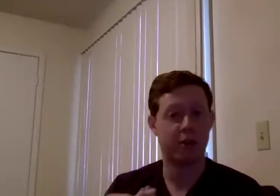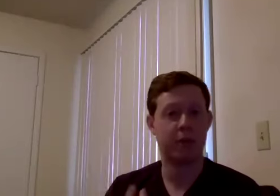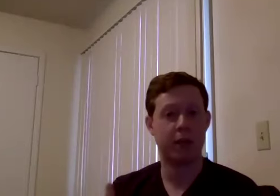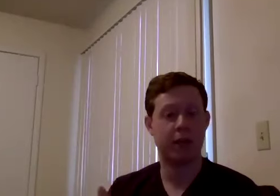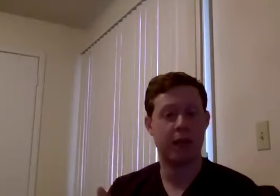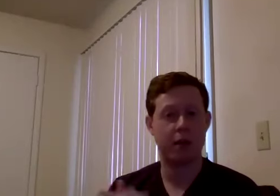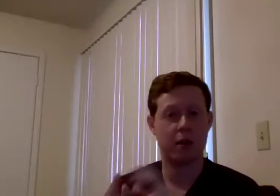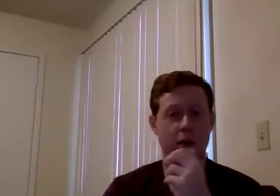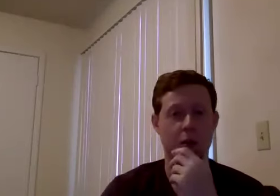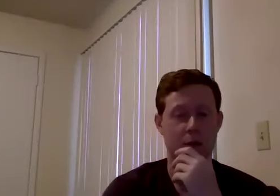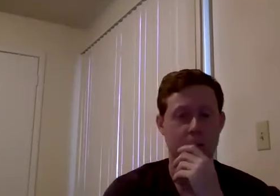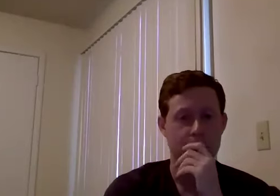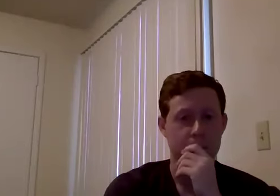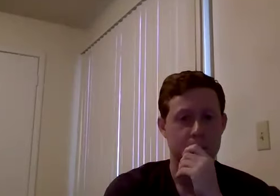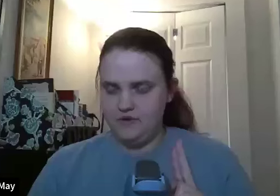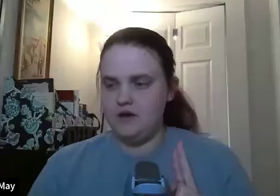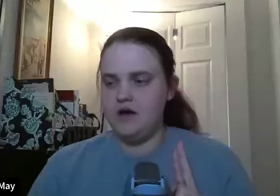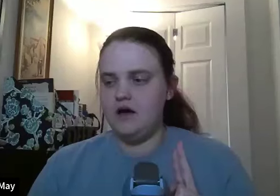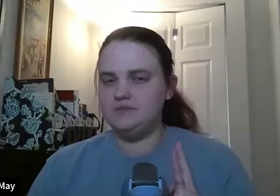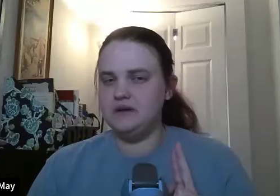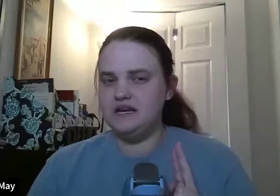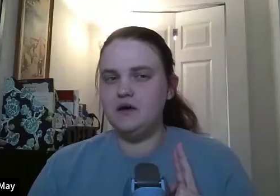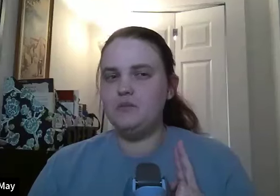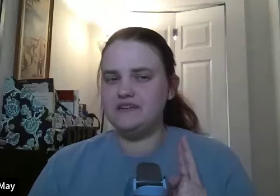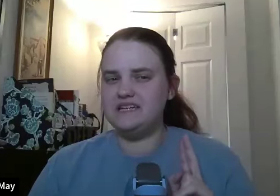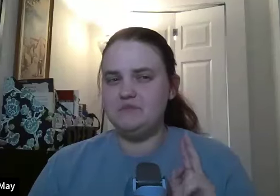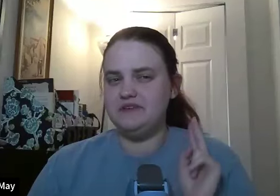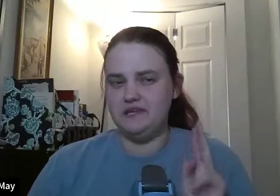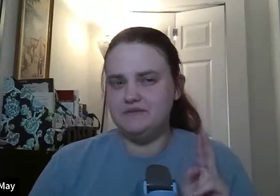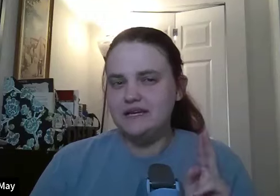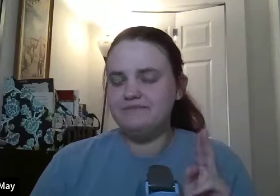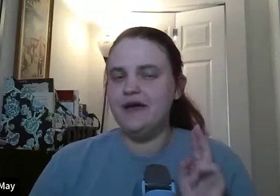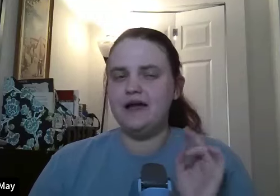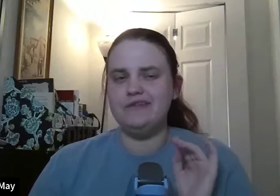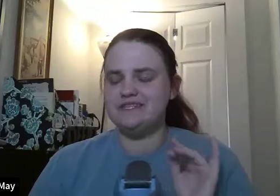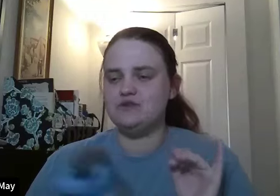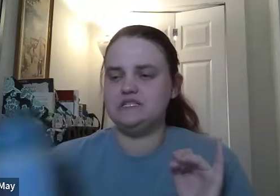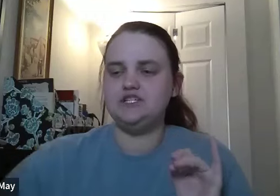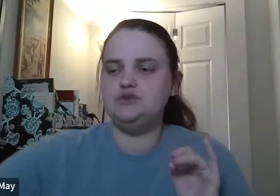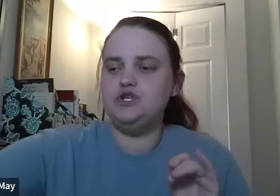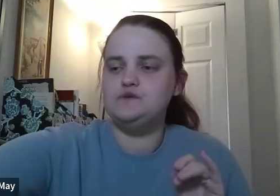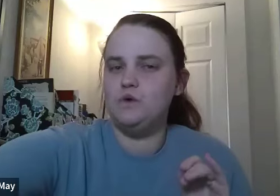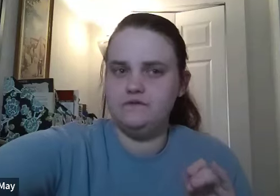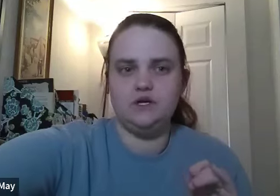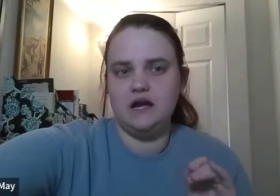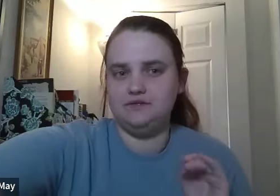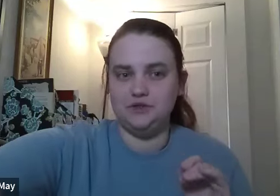something like that? Both. Okay. Depending on the time of evening, I know that sounds crazy, is you could use more of a good